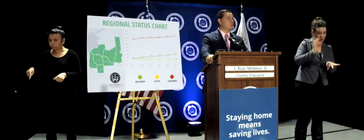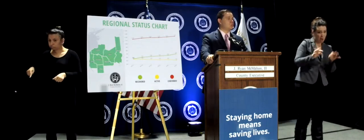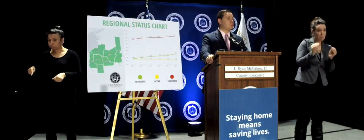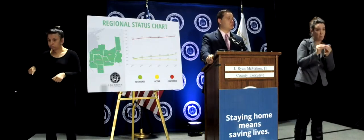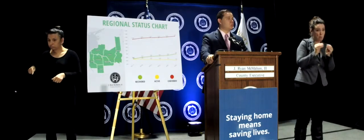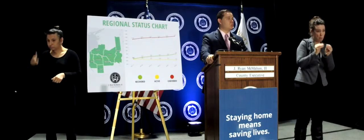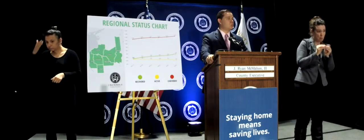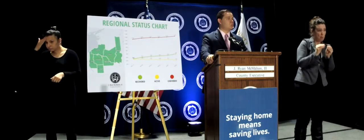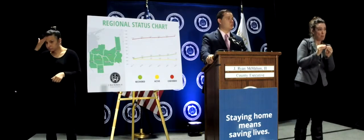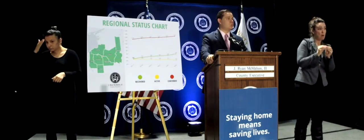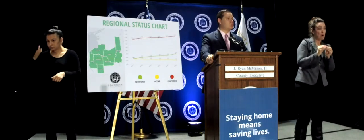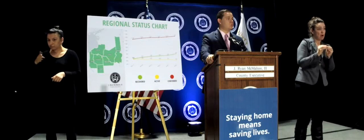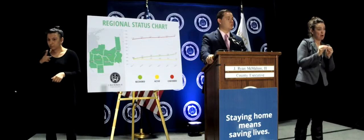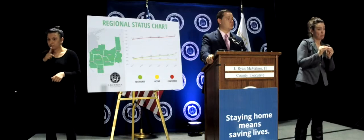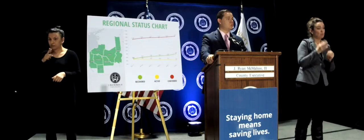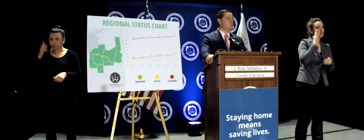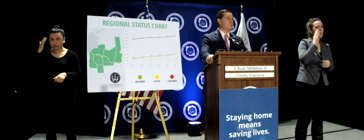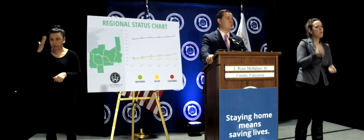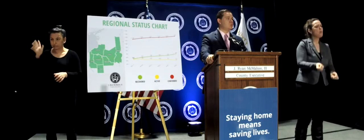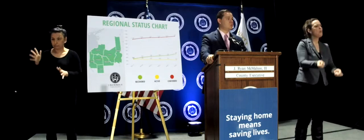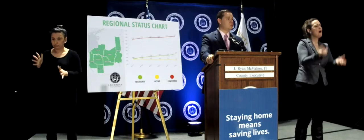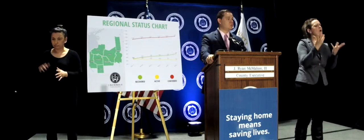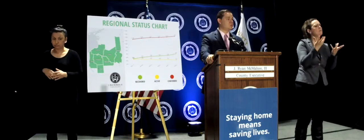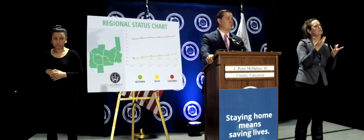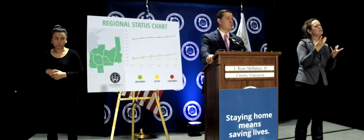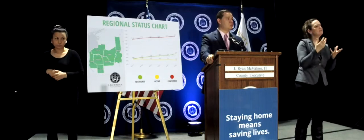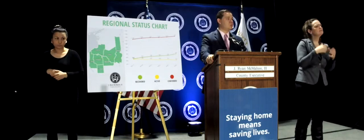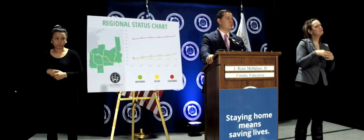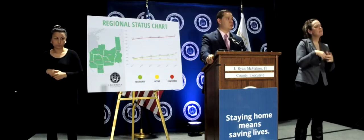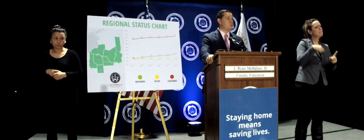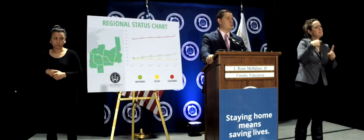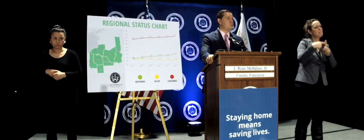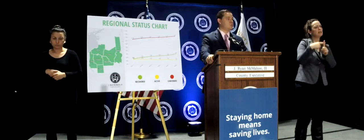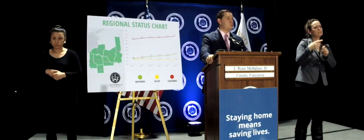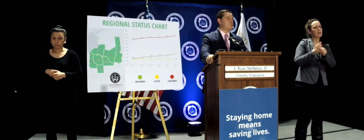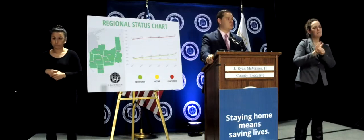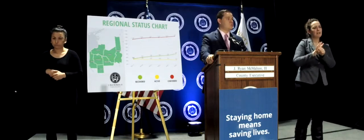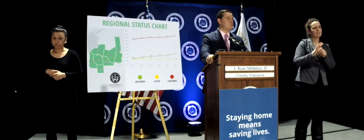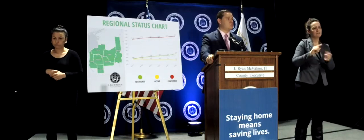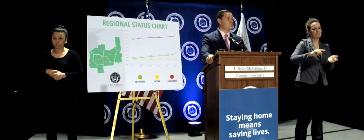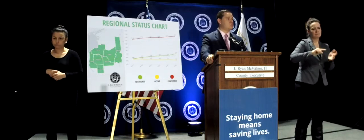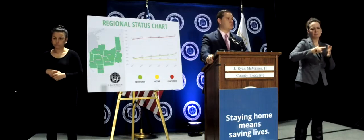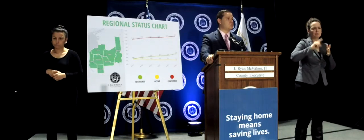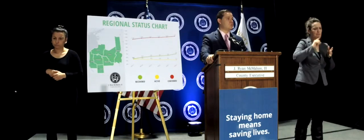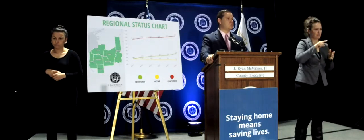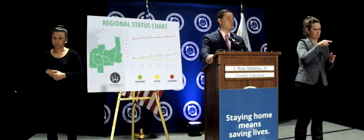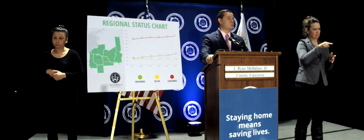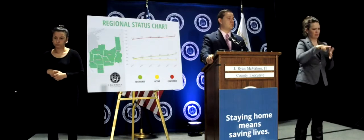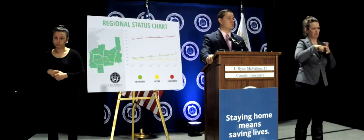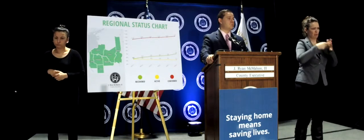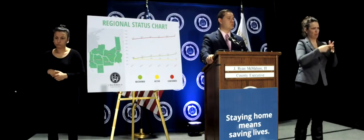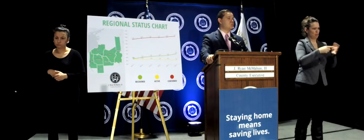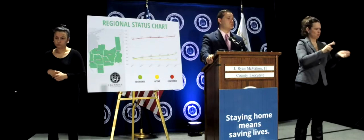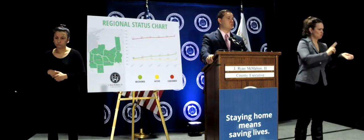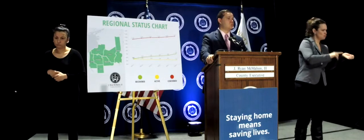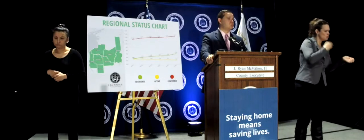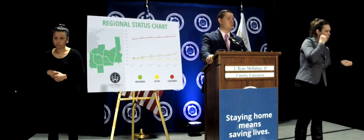beginning started in these either nursing homes or elder